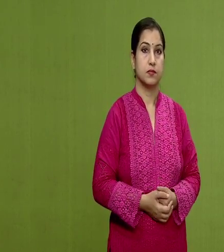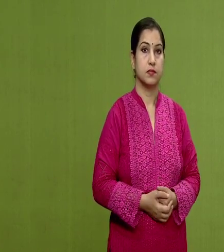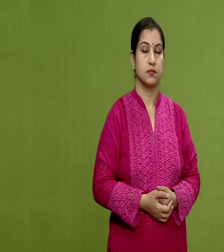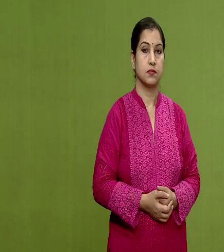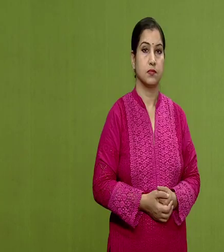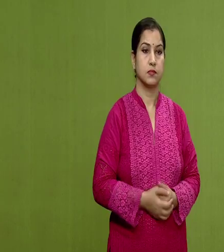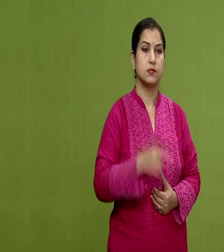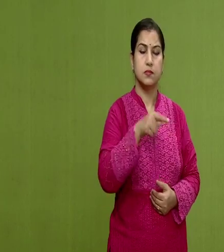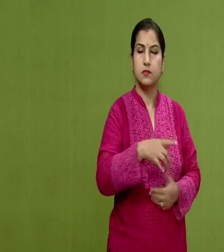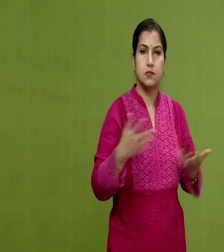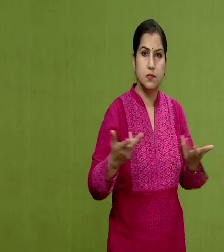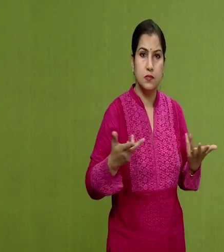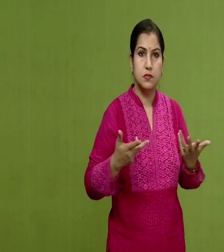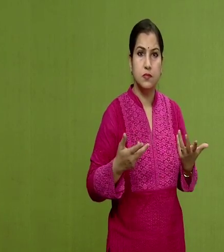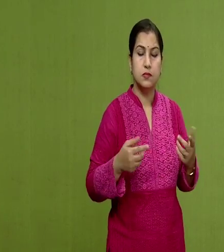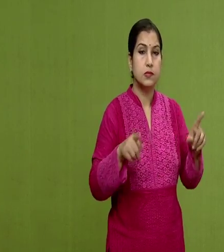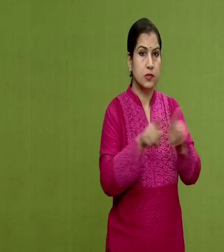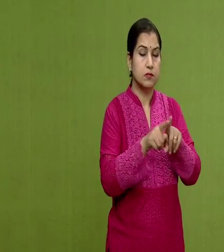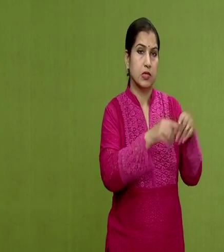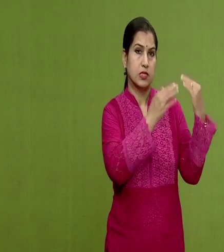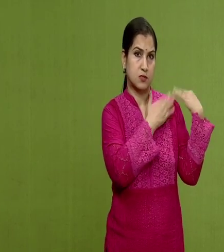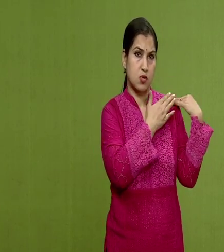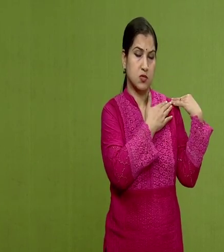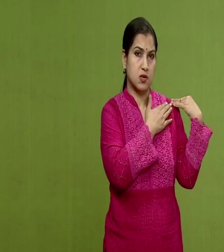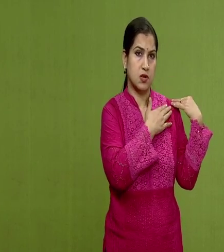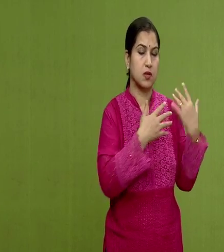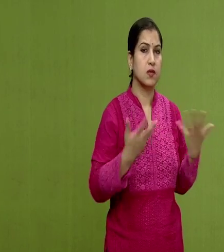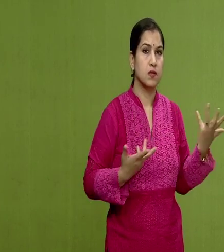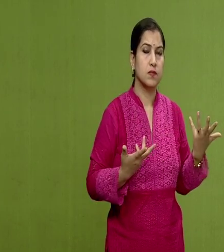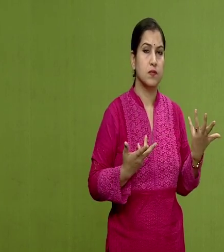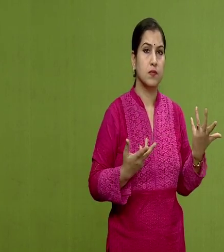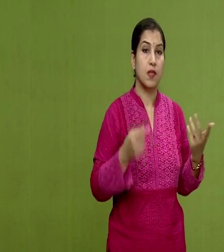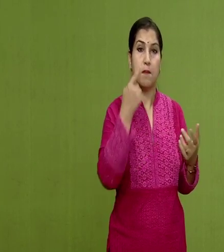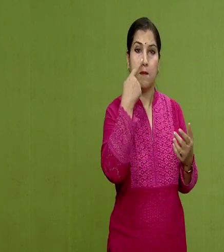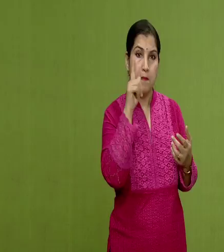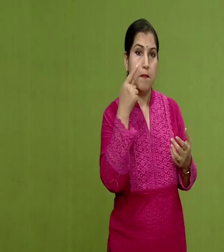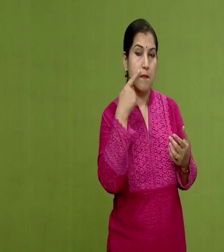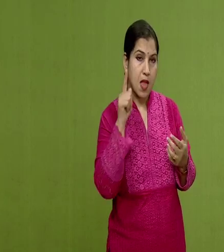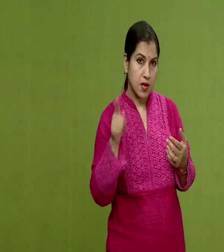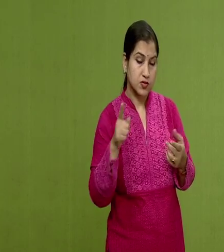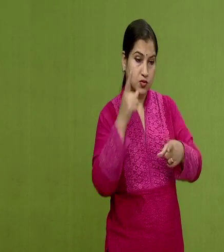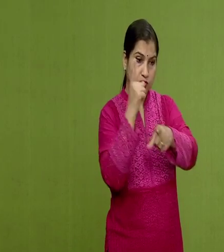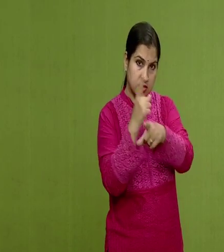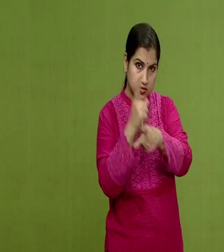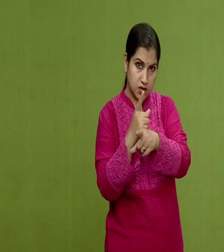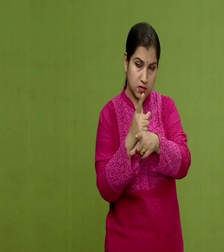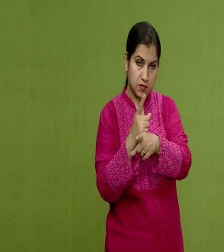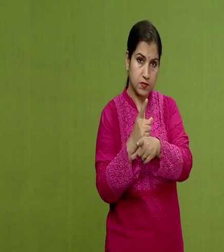It is also the responsibility of parents, teachers, and